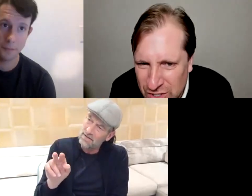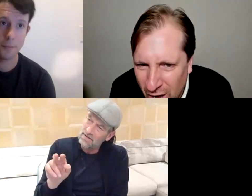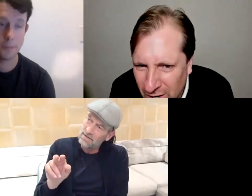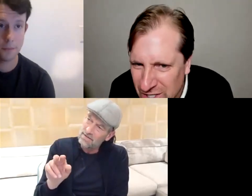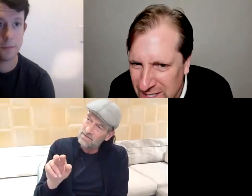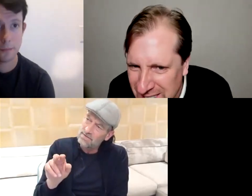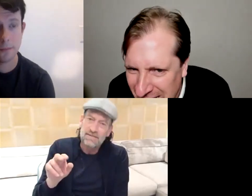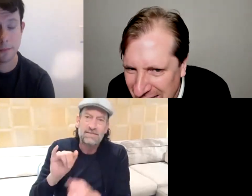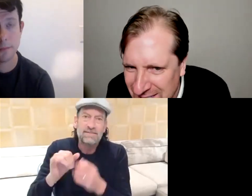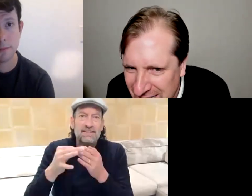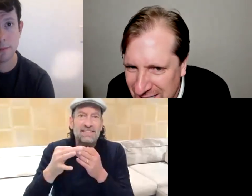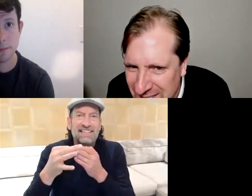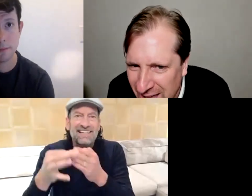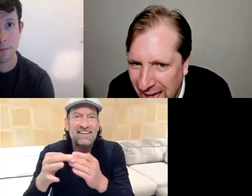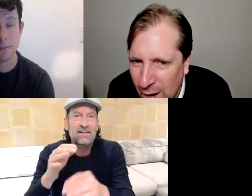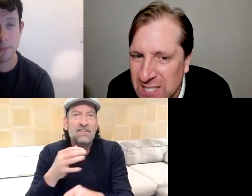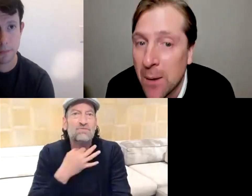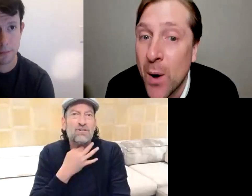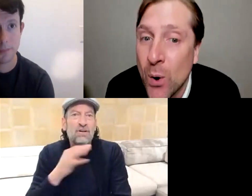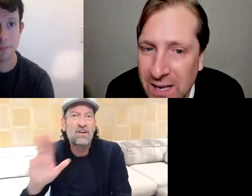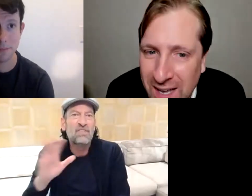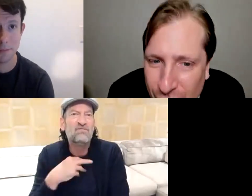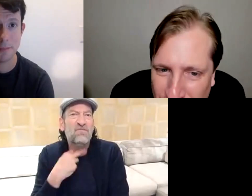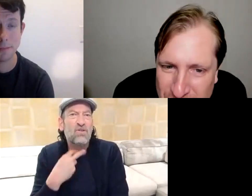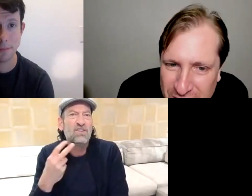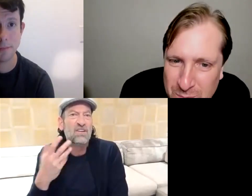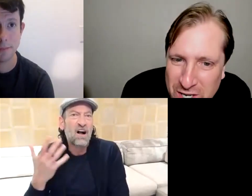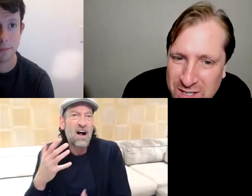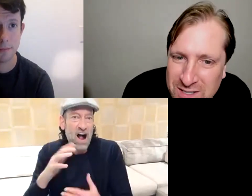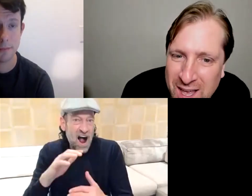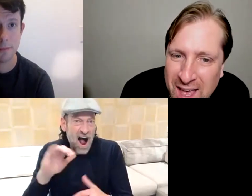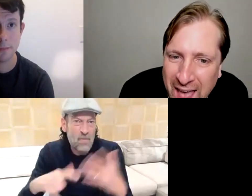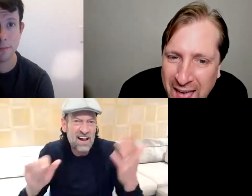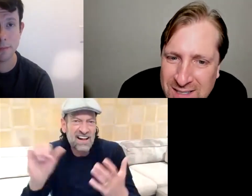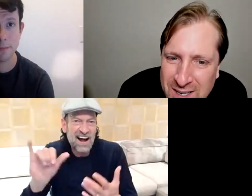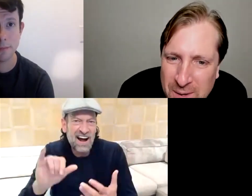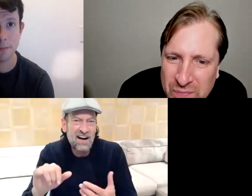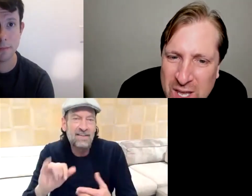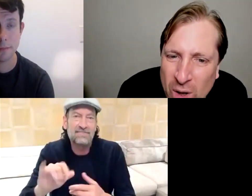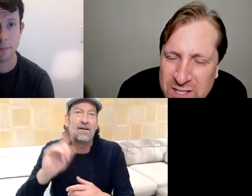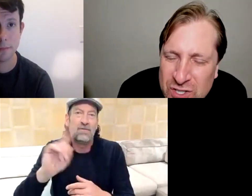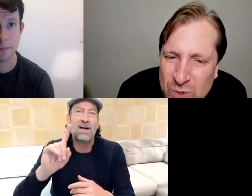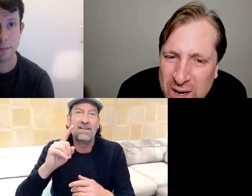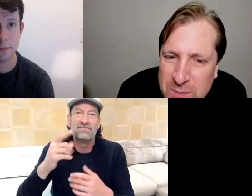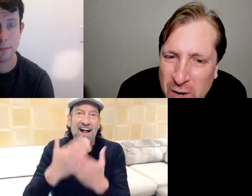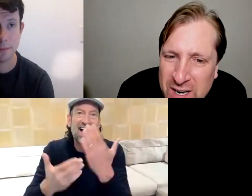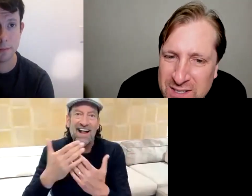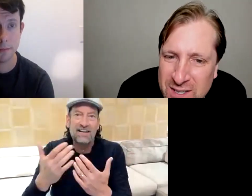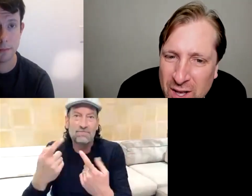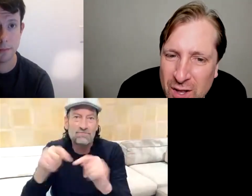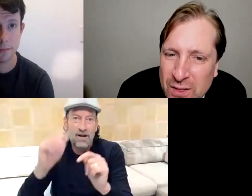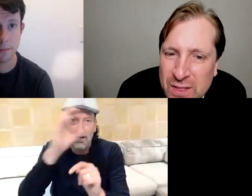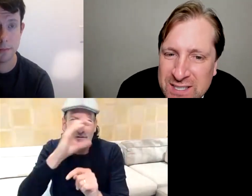so the song that she's singing, he sees how she's emoting in her facial expressions. And he wants to